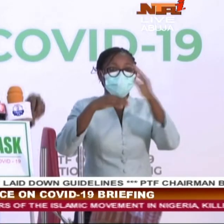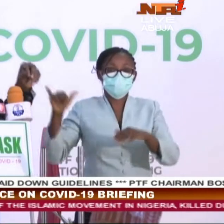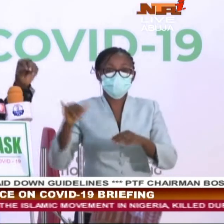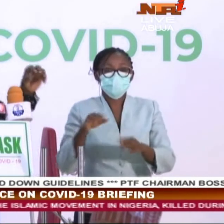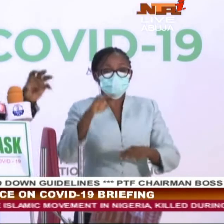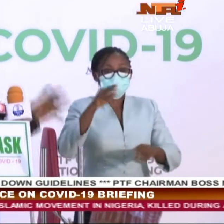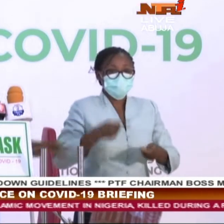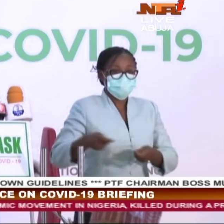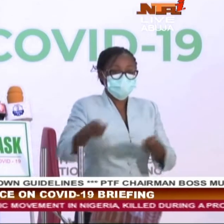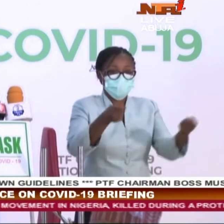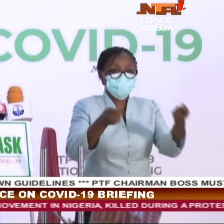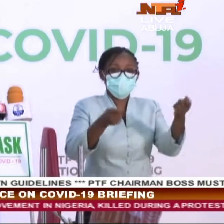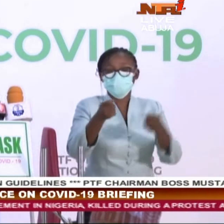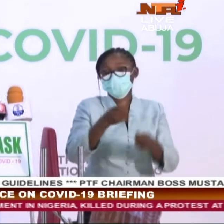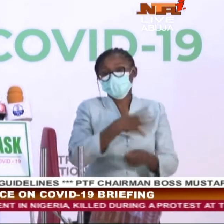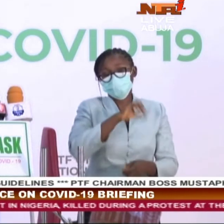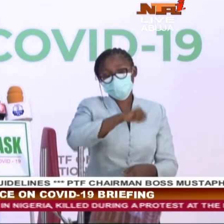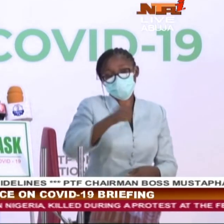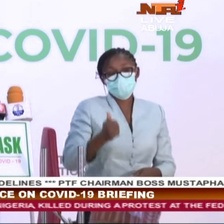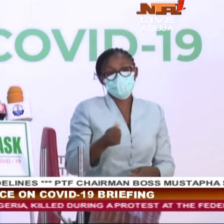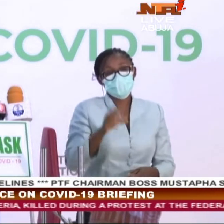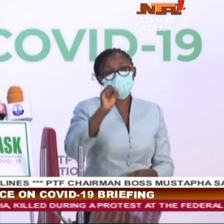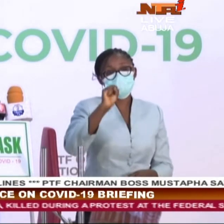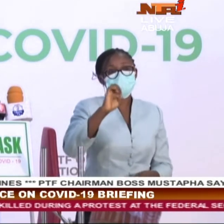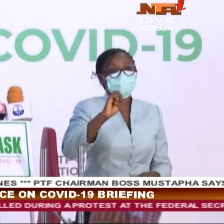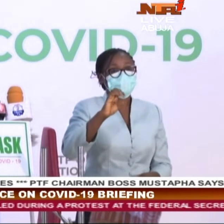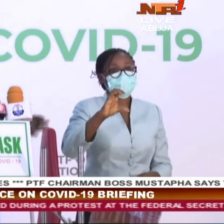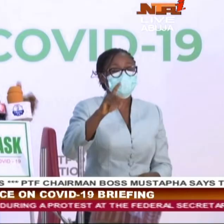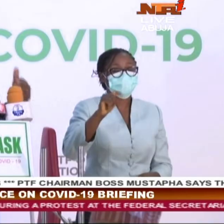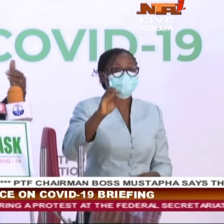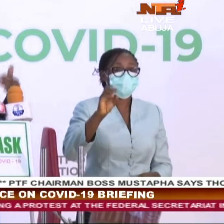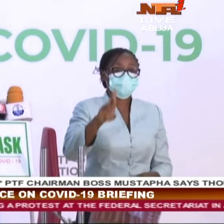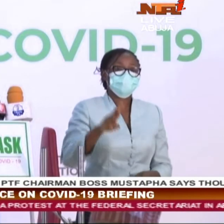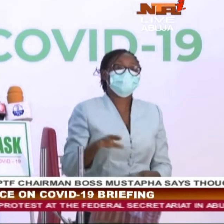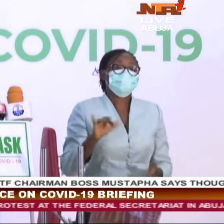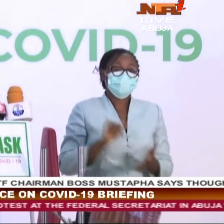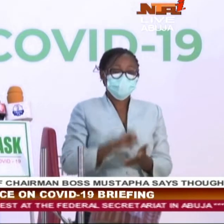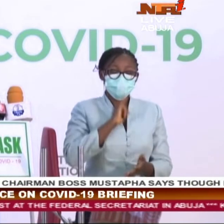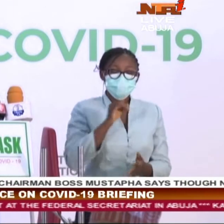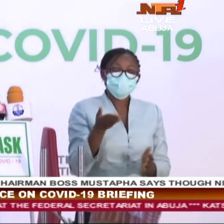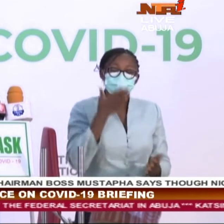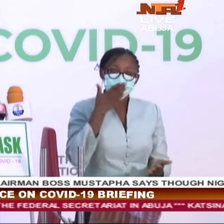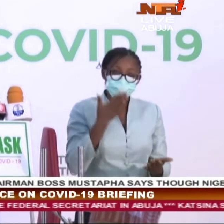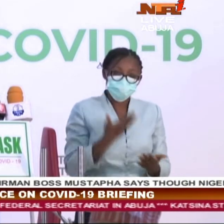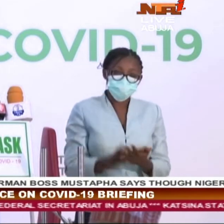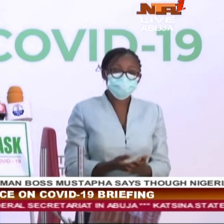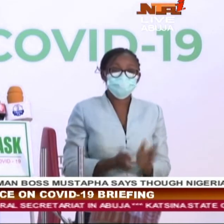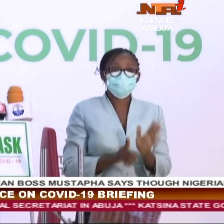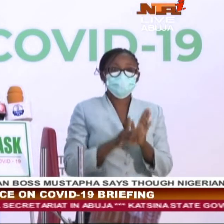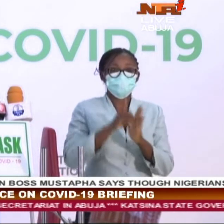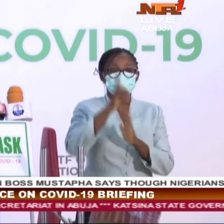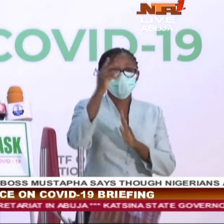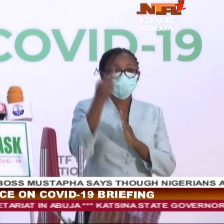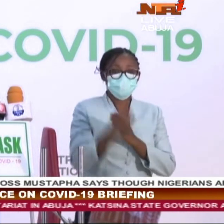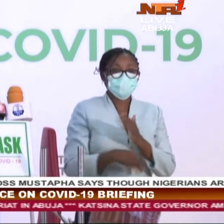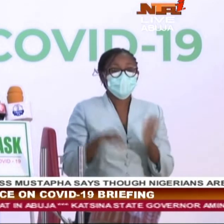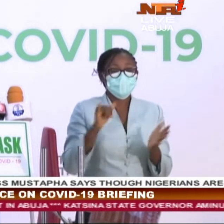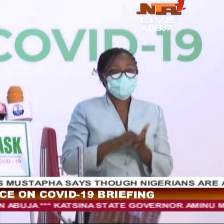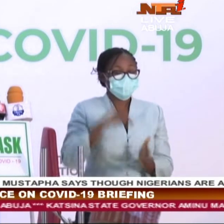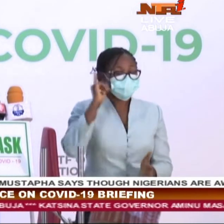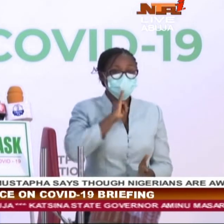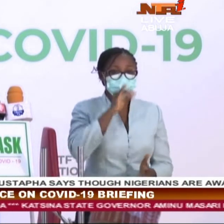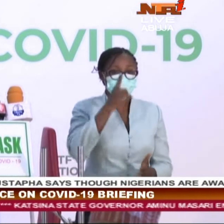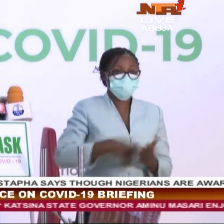transport, and several other sectors. That's a very good development. And that is what is going to help us as a